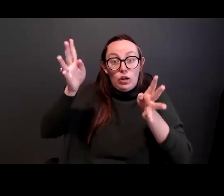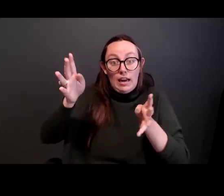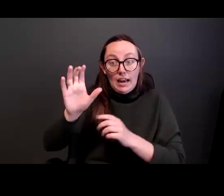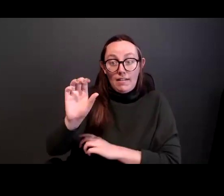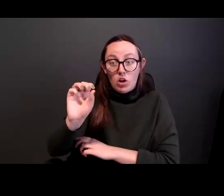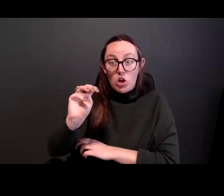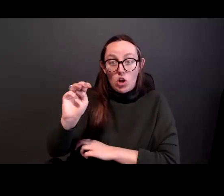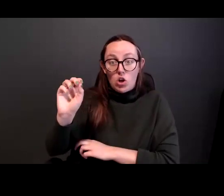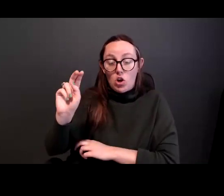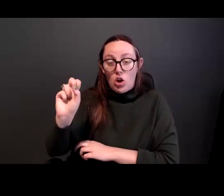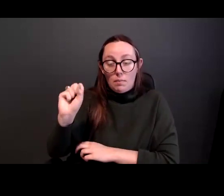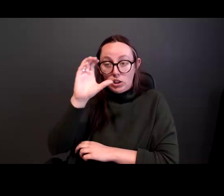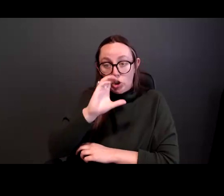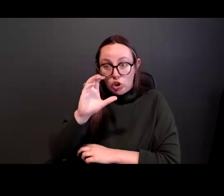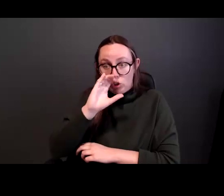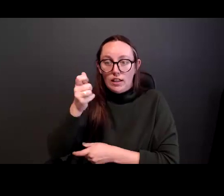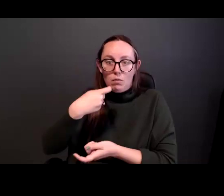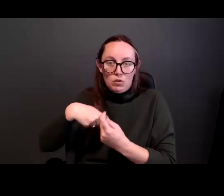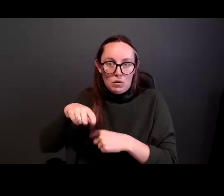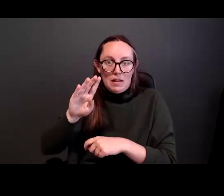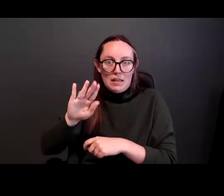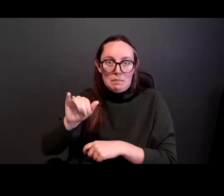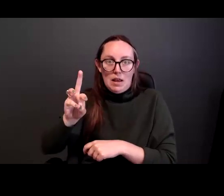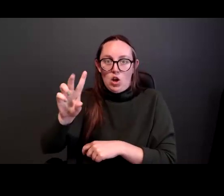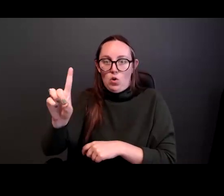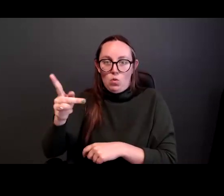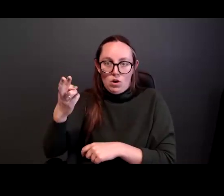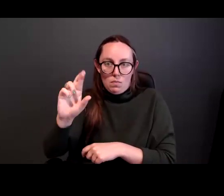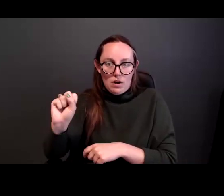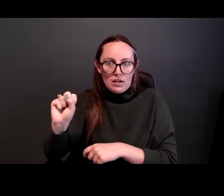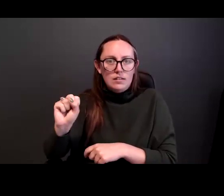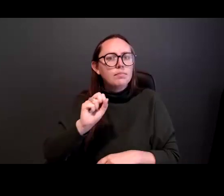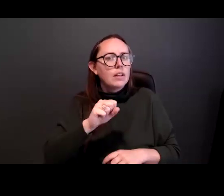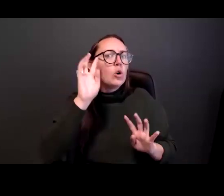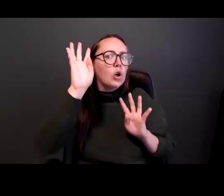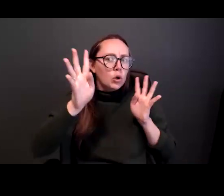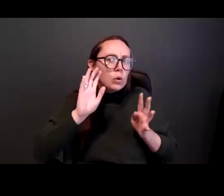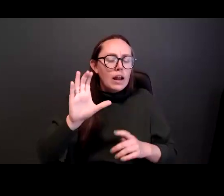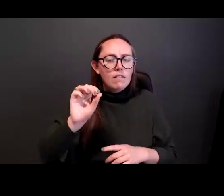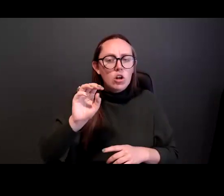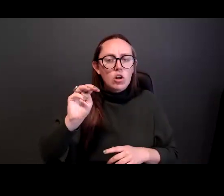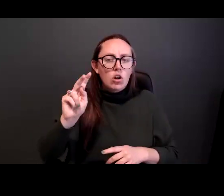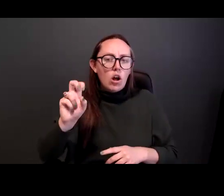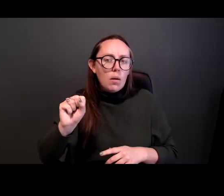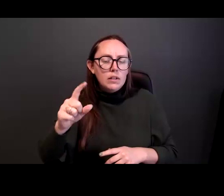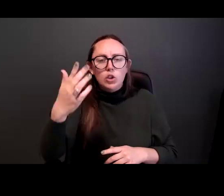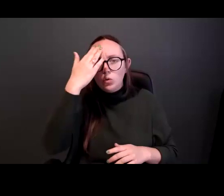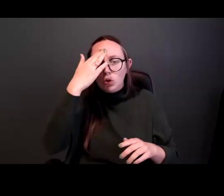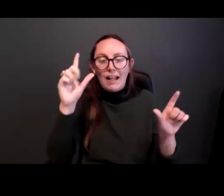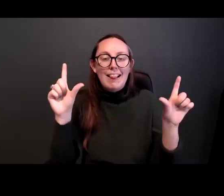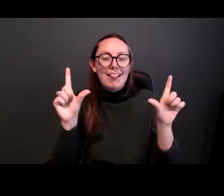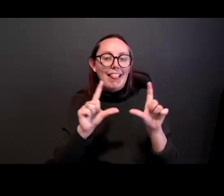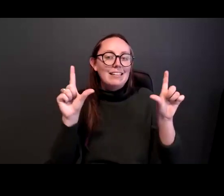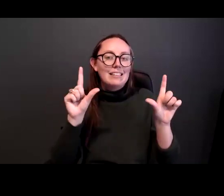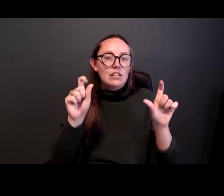So the Creative Commons being those licenses that you can put on media or sound or different things. They used